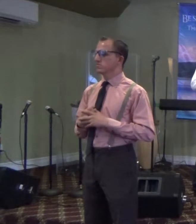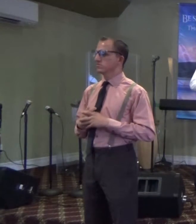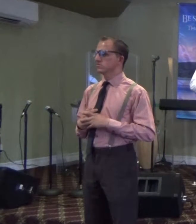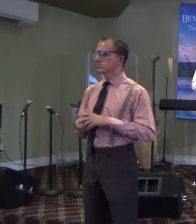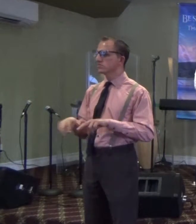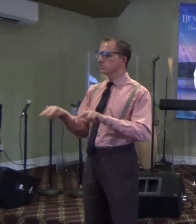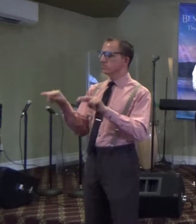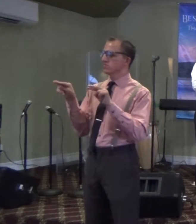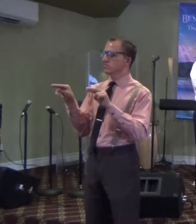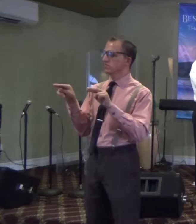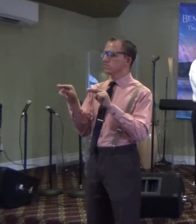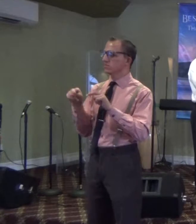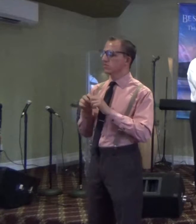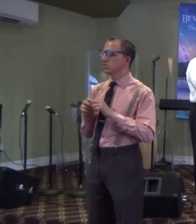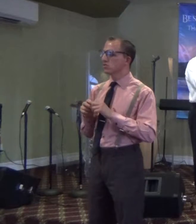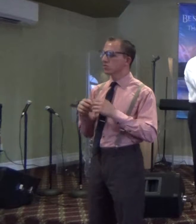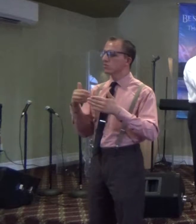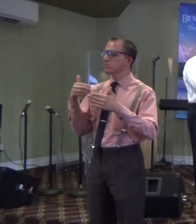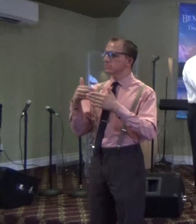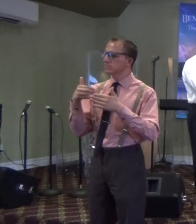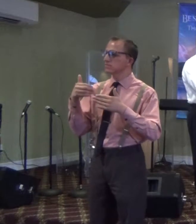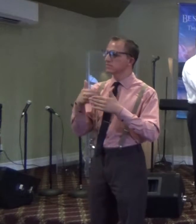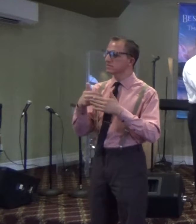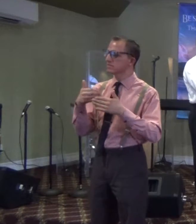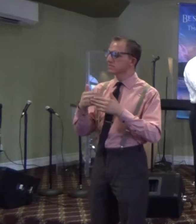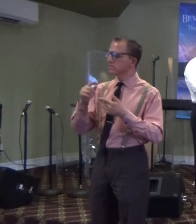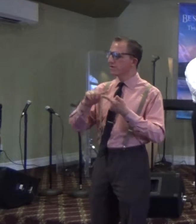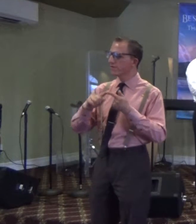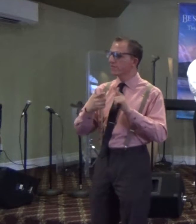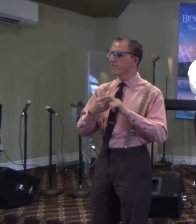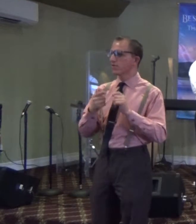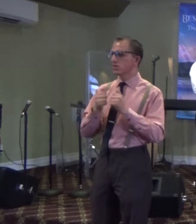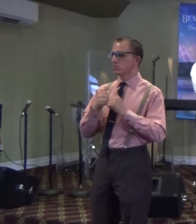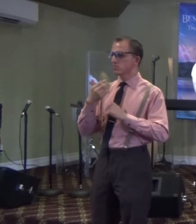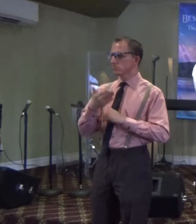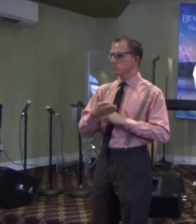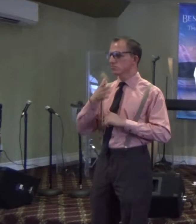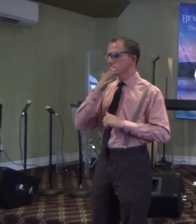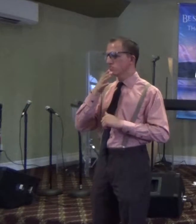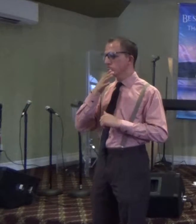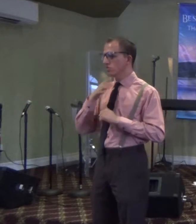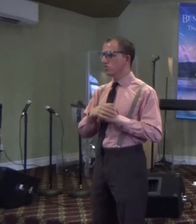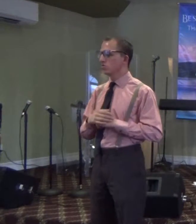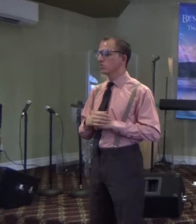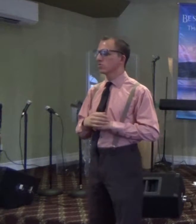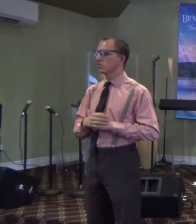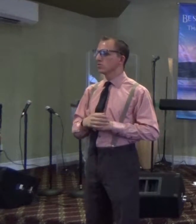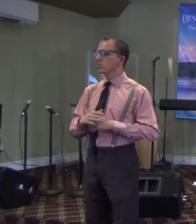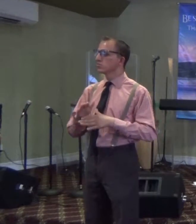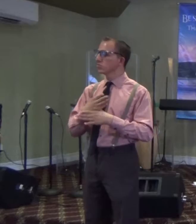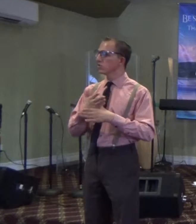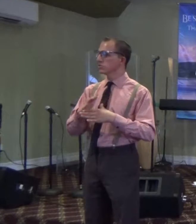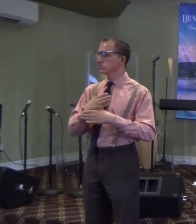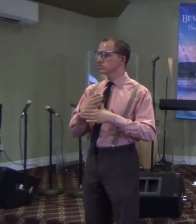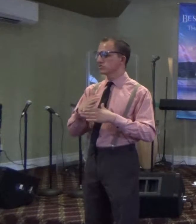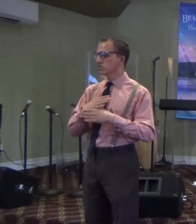a acercarnos a esta We señora began to talk to this lady y le empezamos a compartir and we began to share